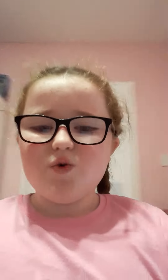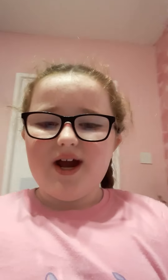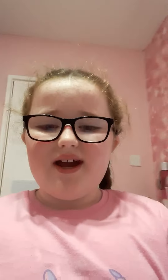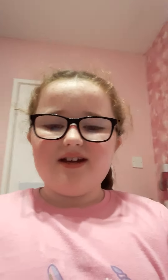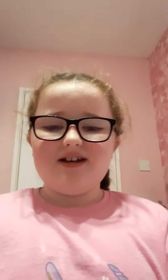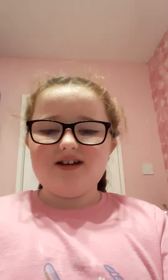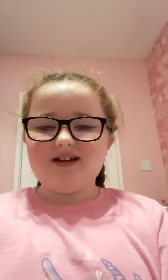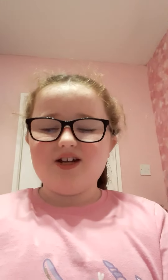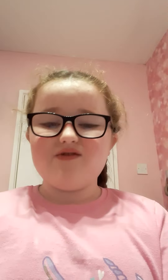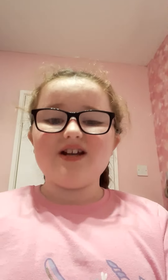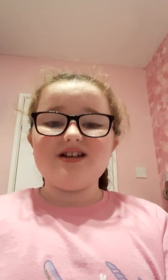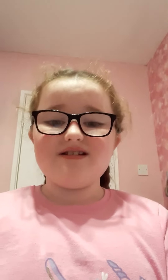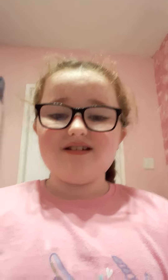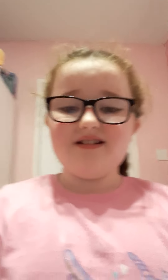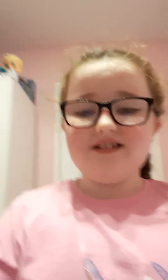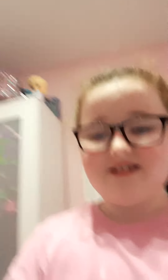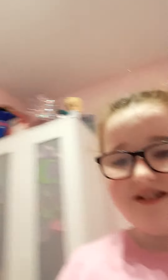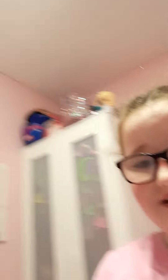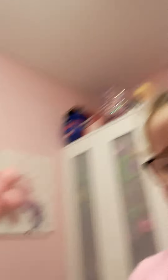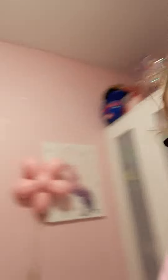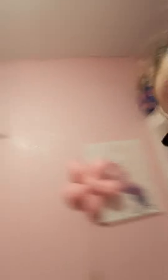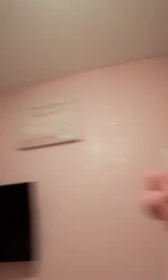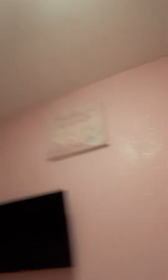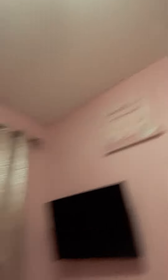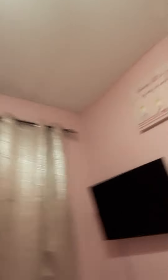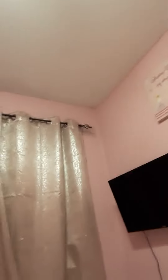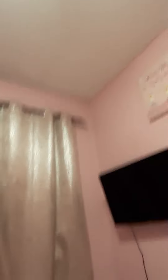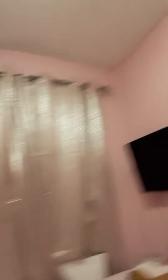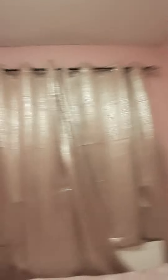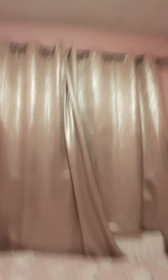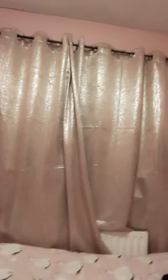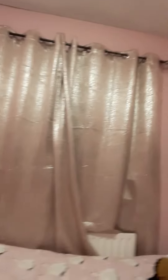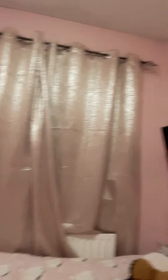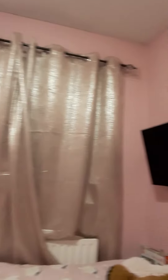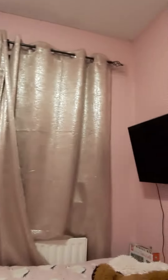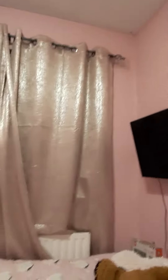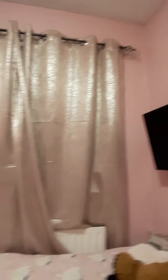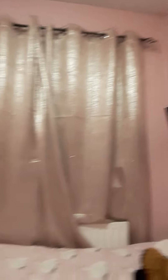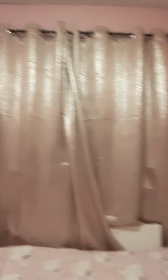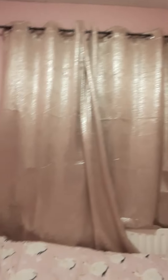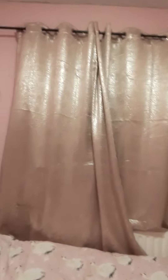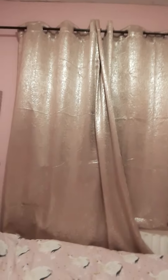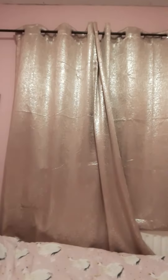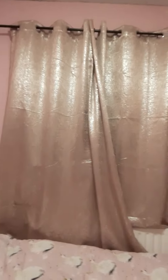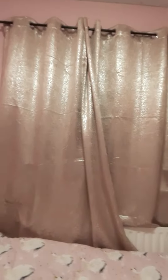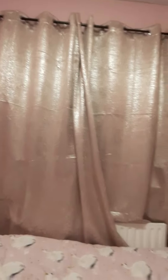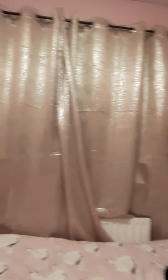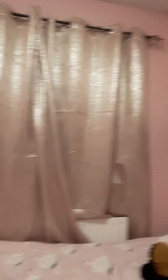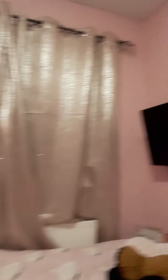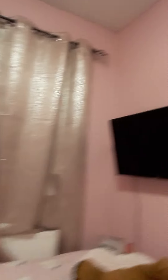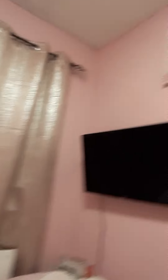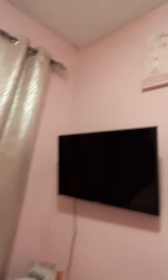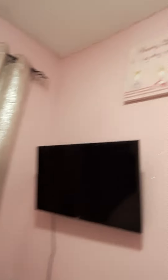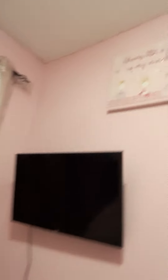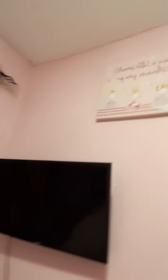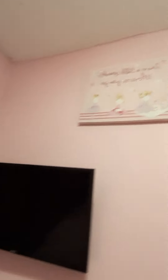okay you ready so this is my bed then this is my